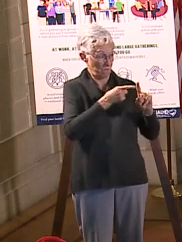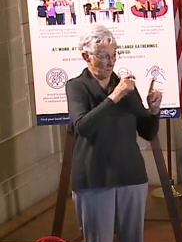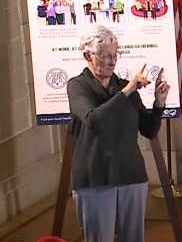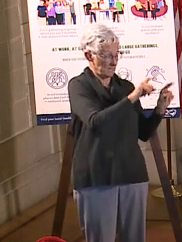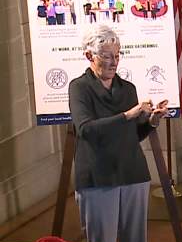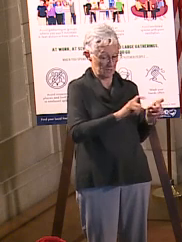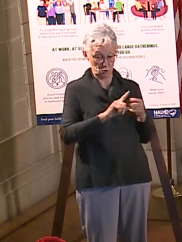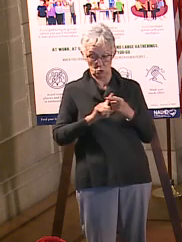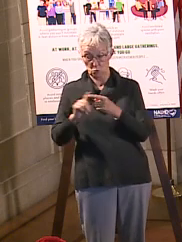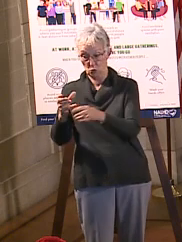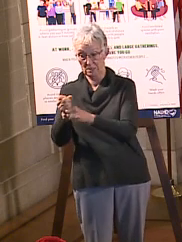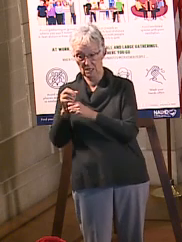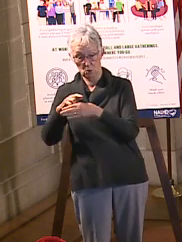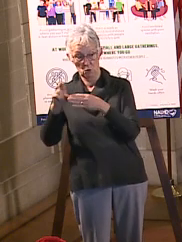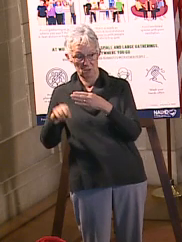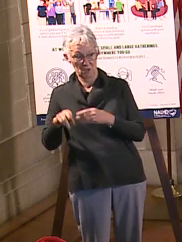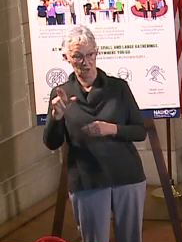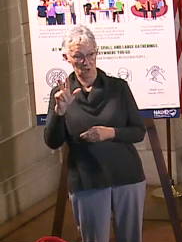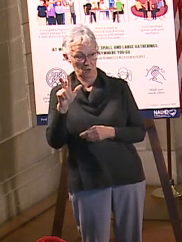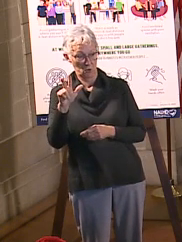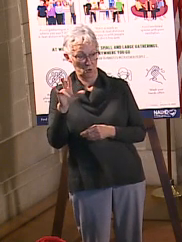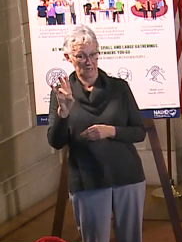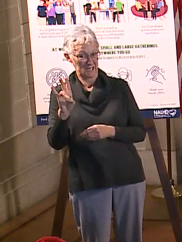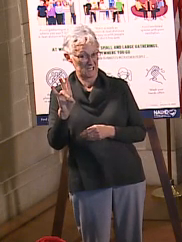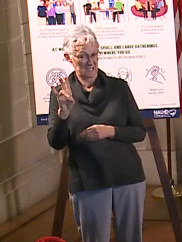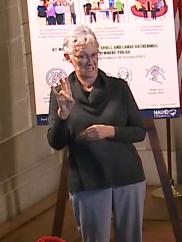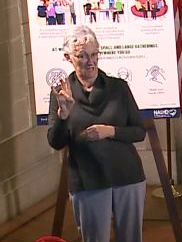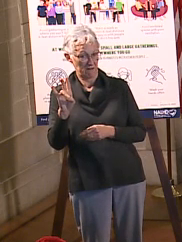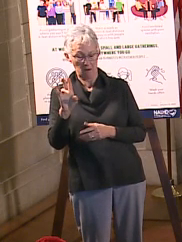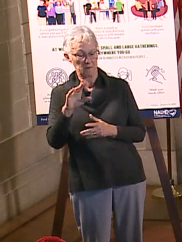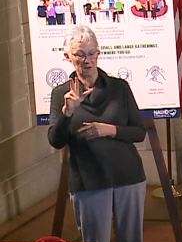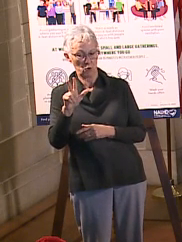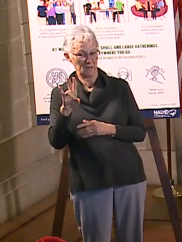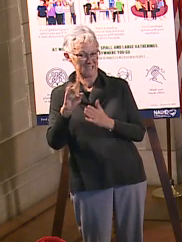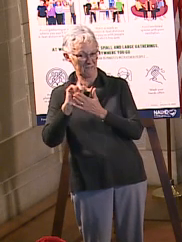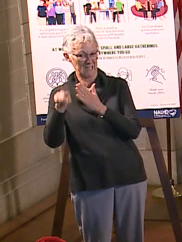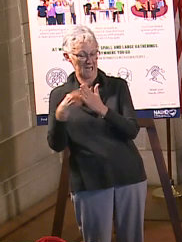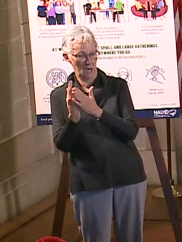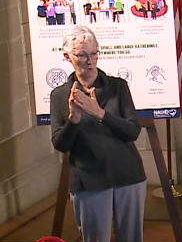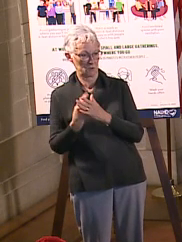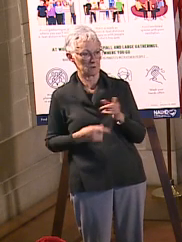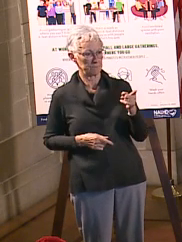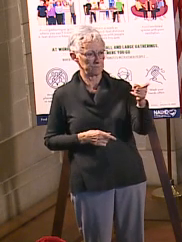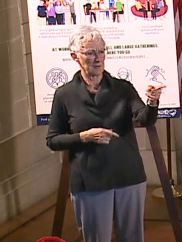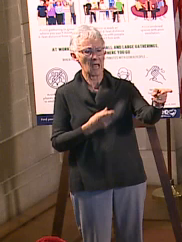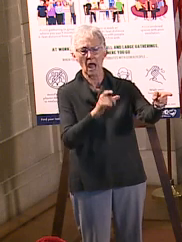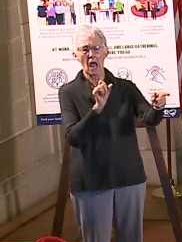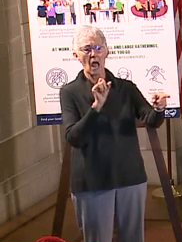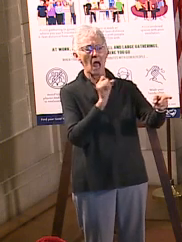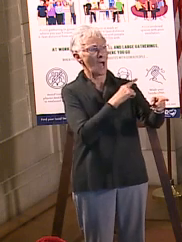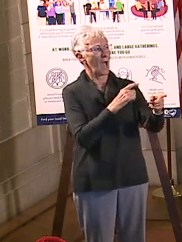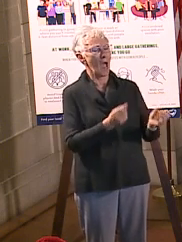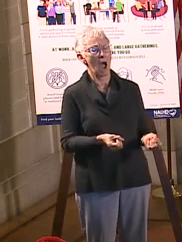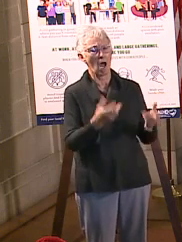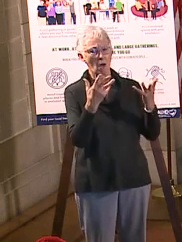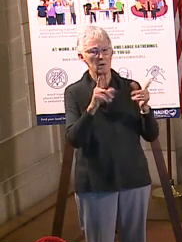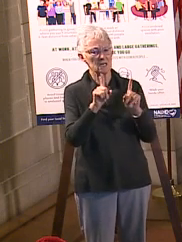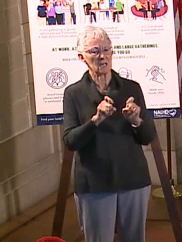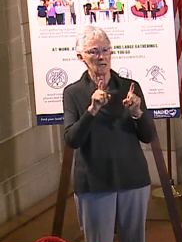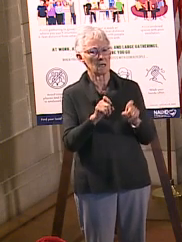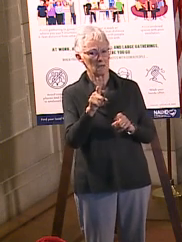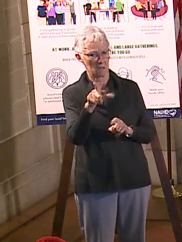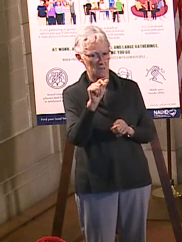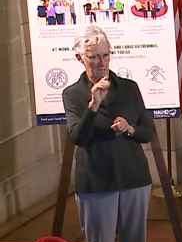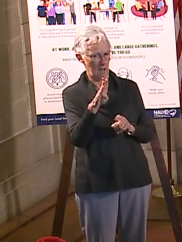about a day and a half. What's the capacity of that lab? And so the question is, what is the capacity of that lab? We've been able to handle